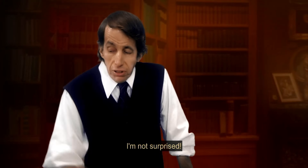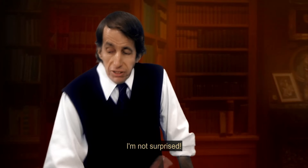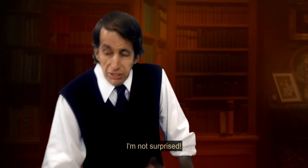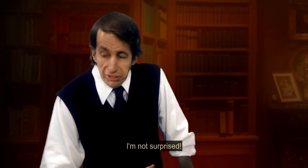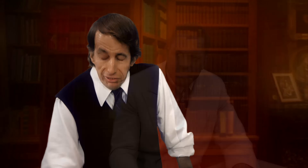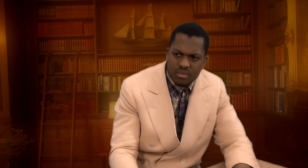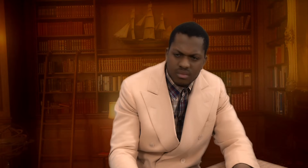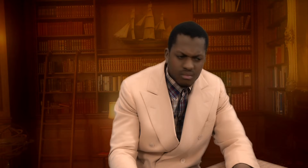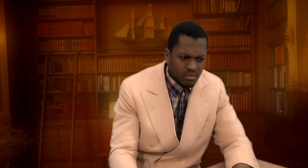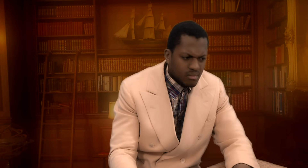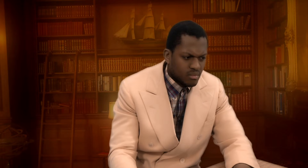surprised.